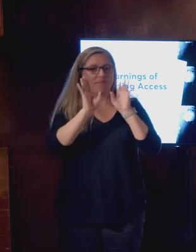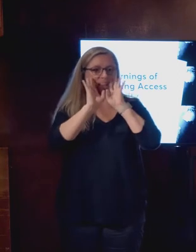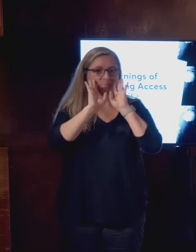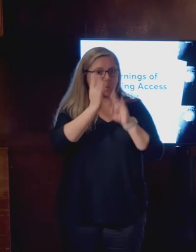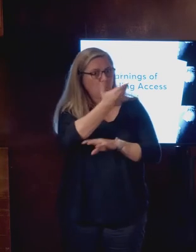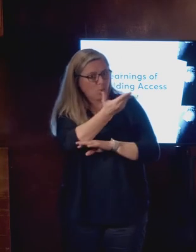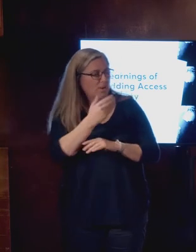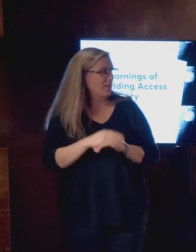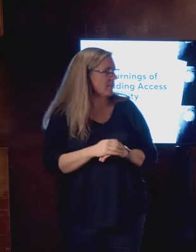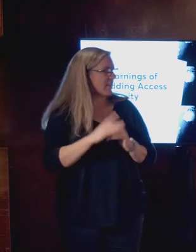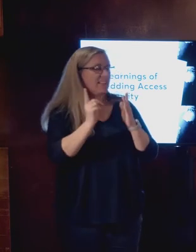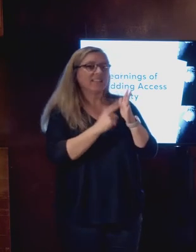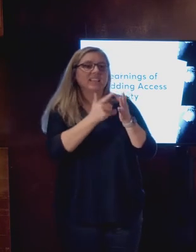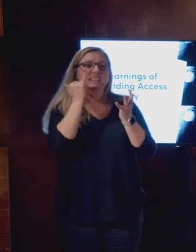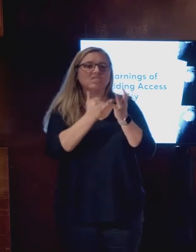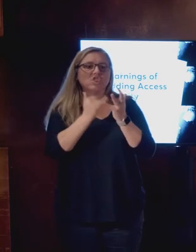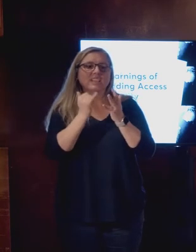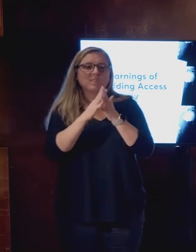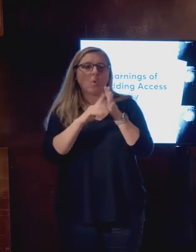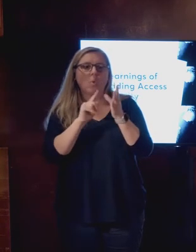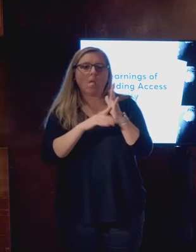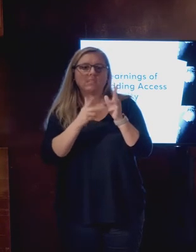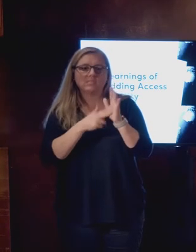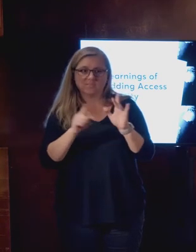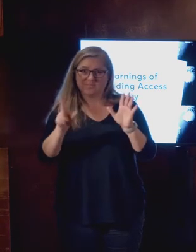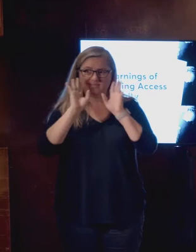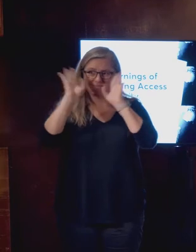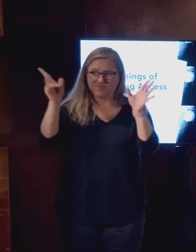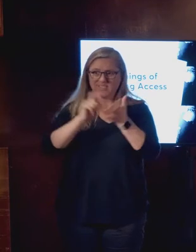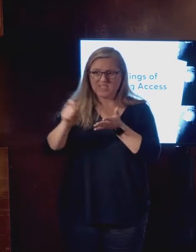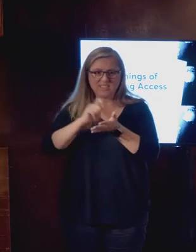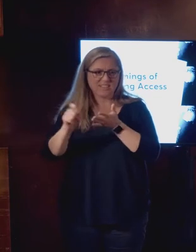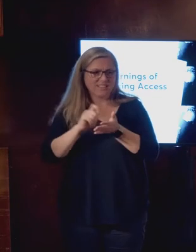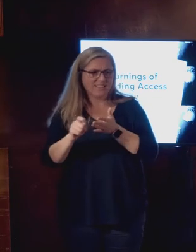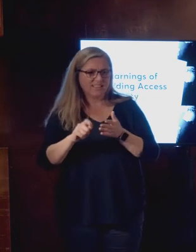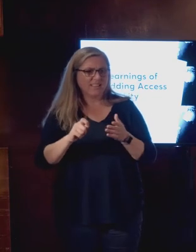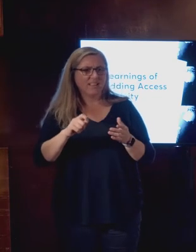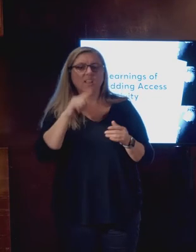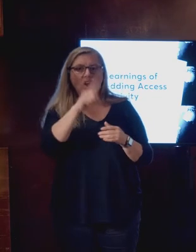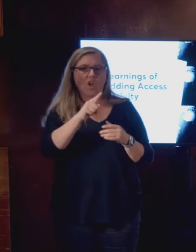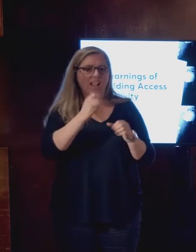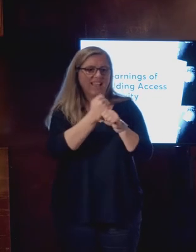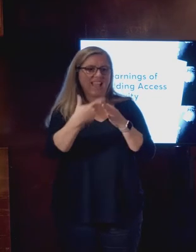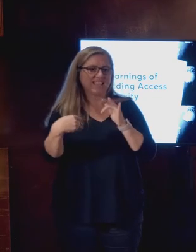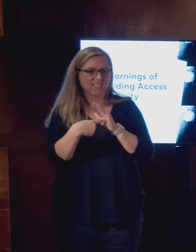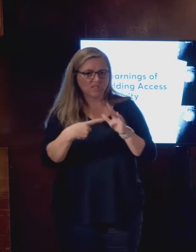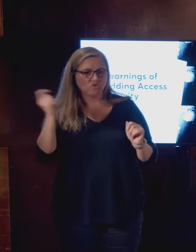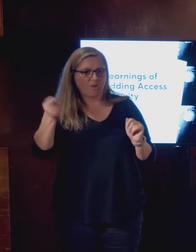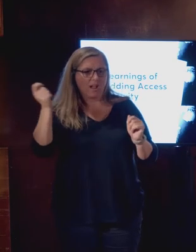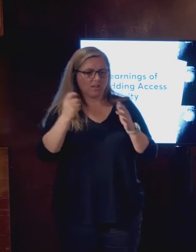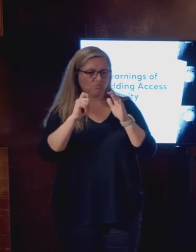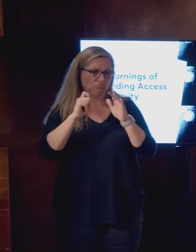afterwards. Jess Walton came with me. Jess is an amazing writer. She wrote the episode of Get Crackin', the disability episode. Yeah.